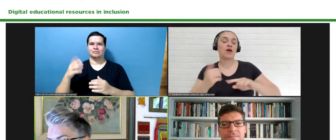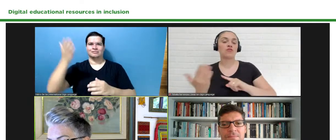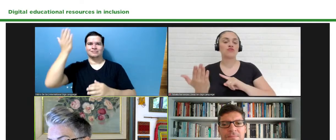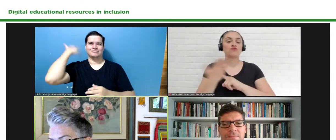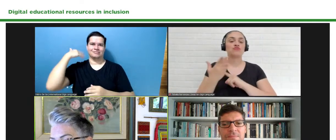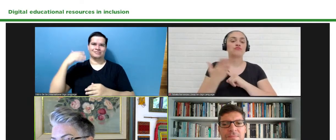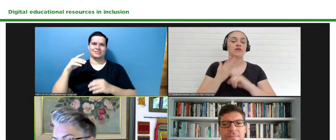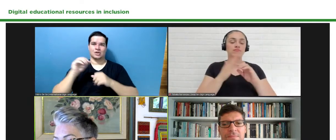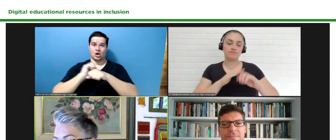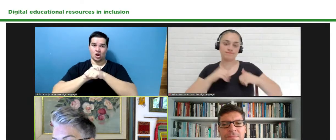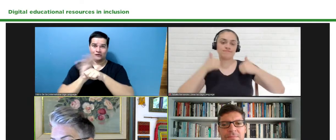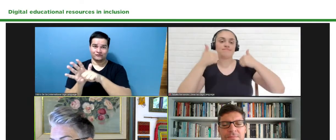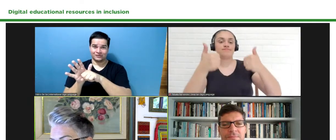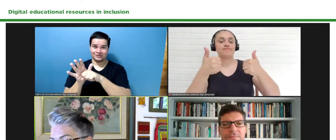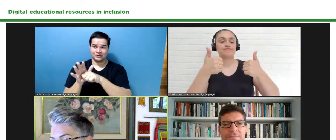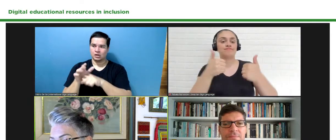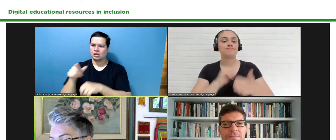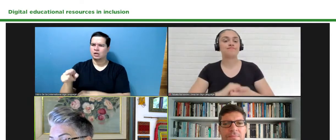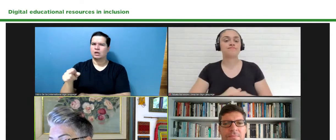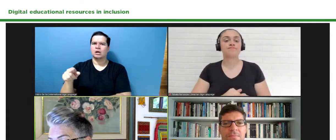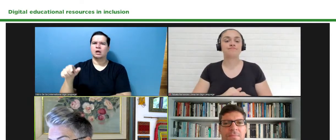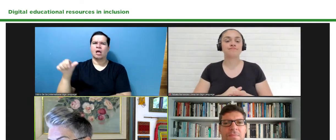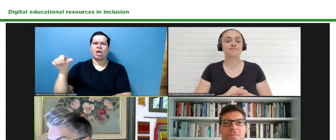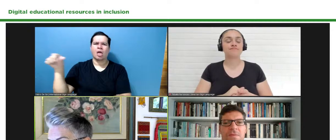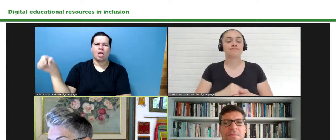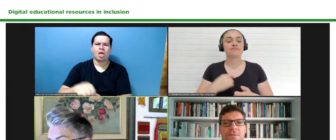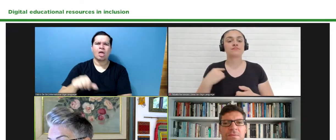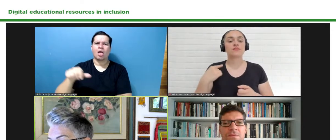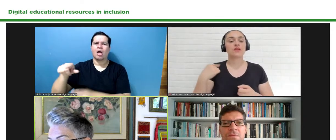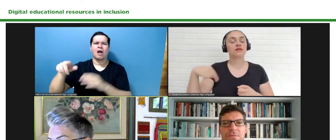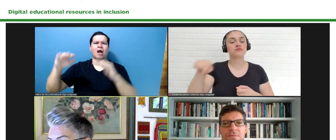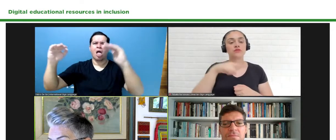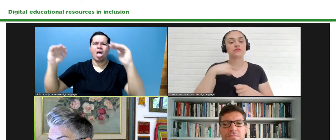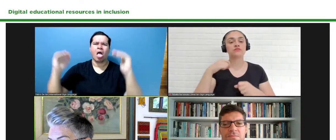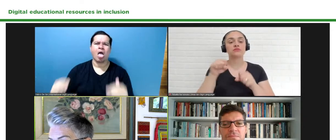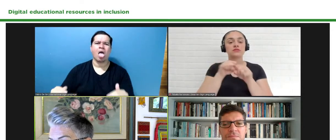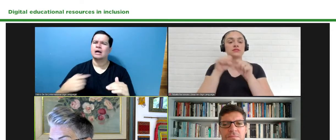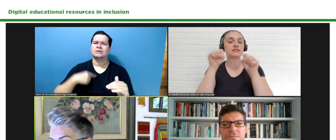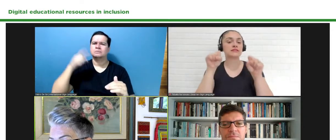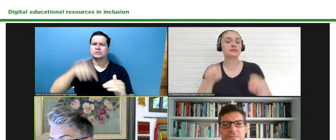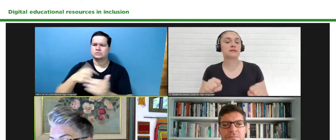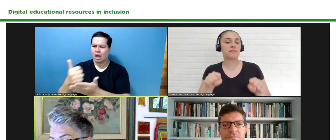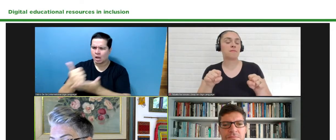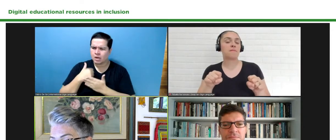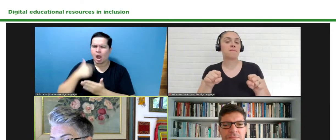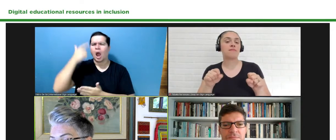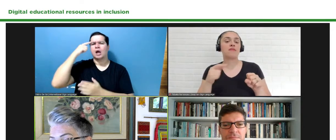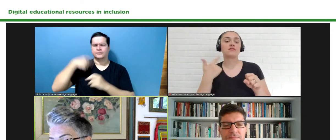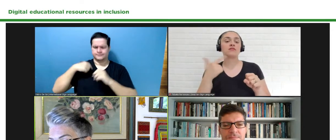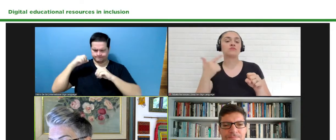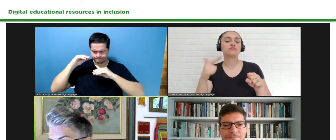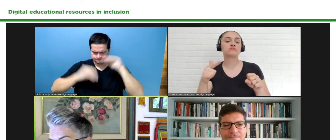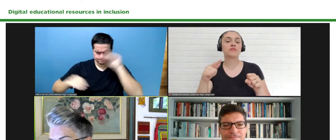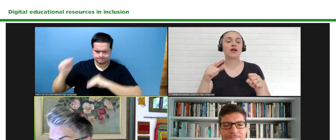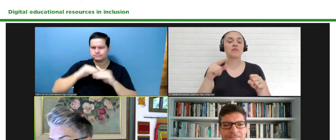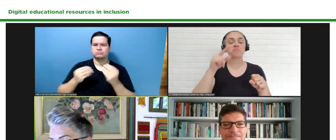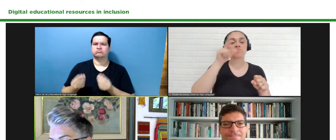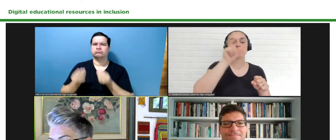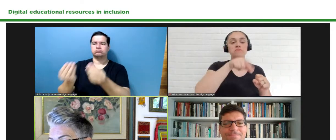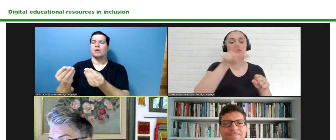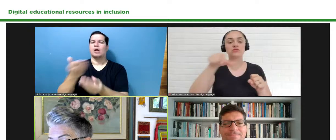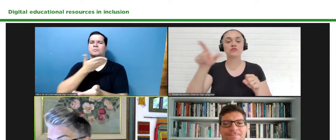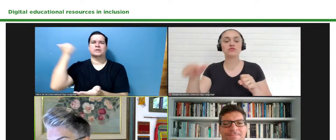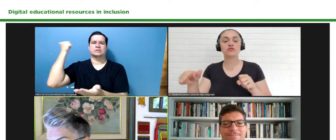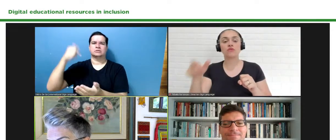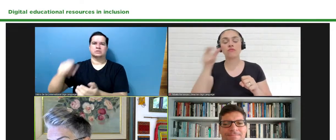Inclusion is a systemic and non-polarized process of finding solutions to the new and old social dilemmas.